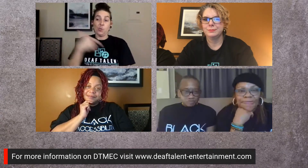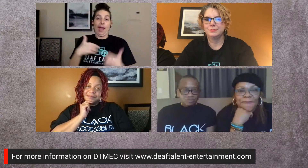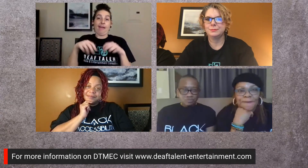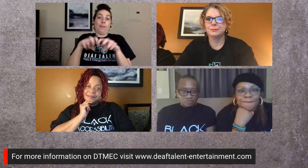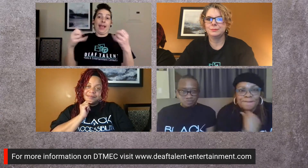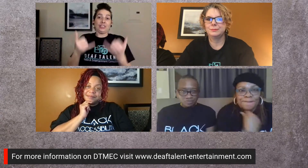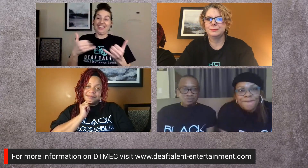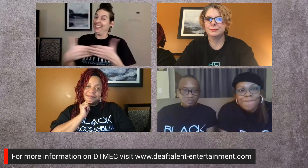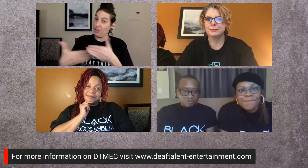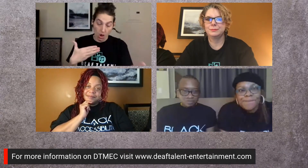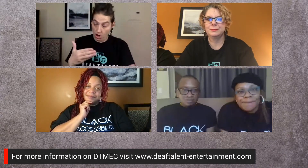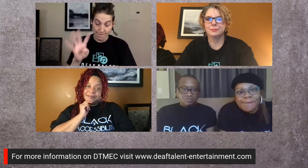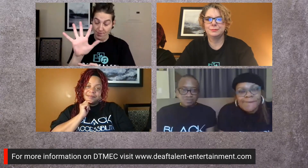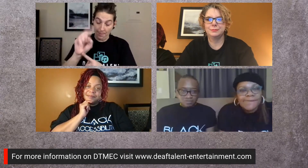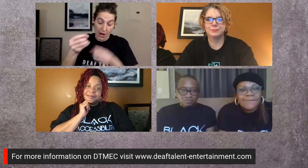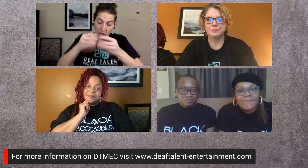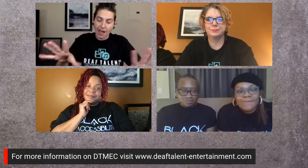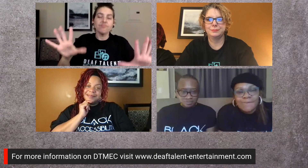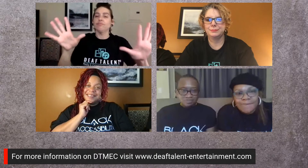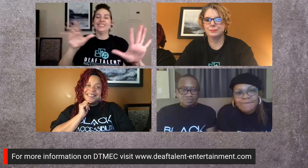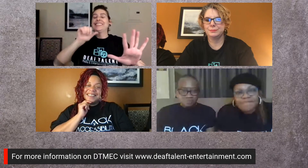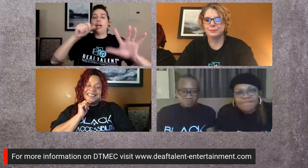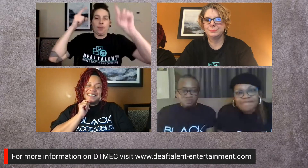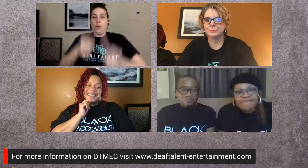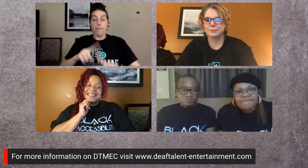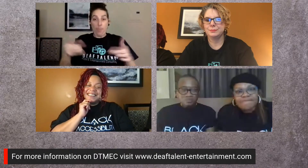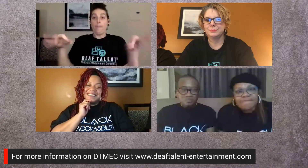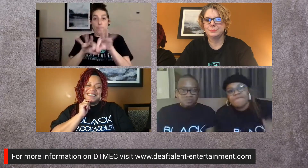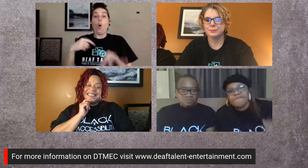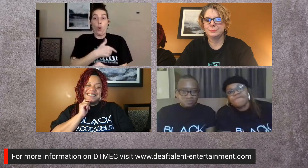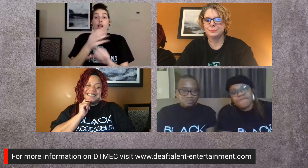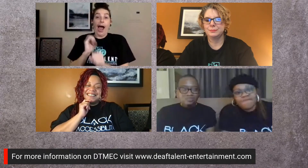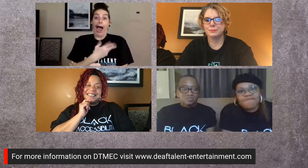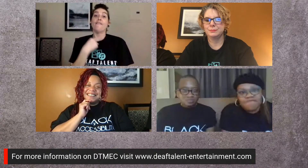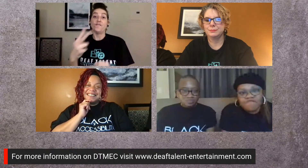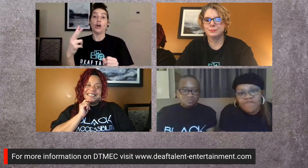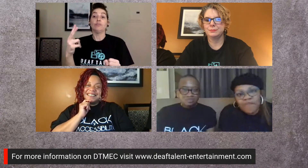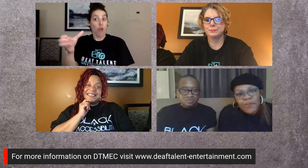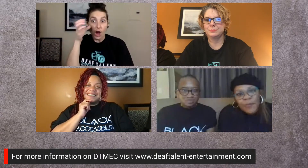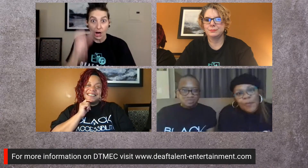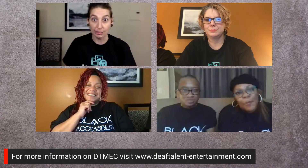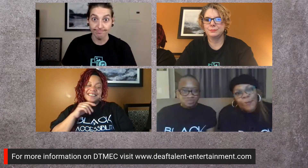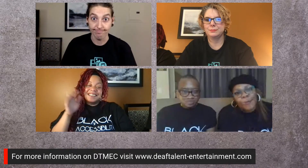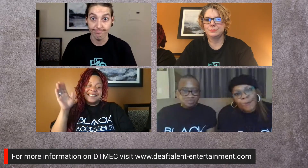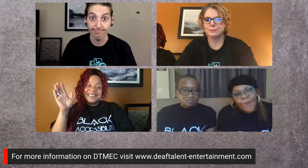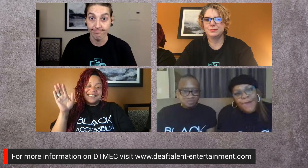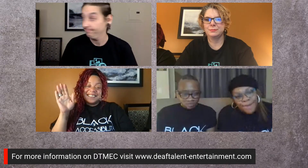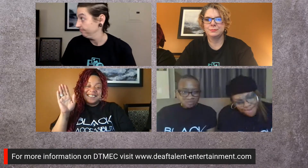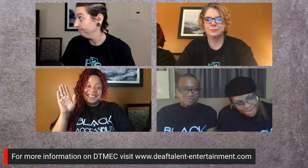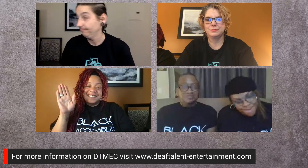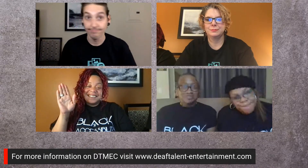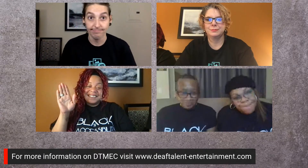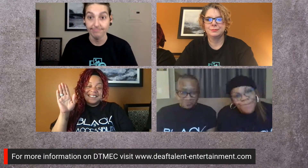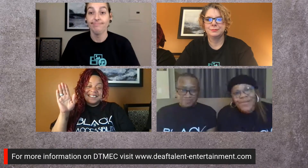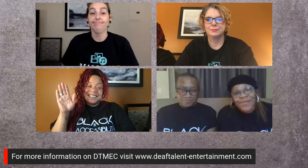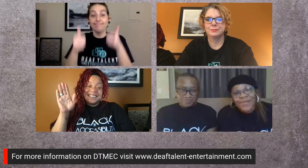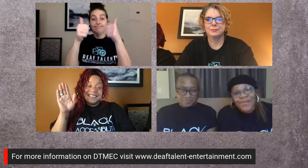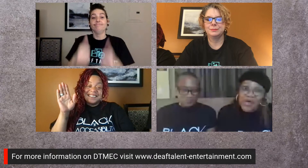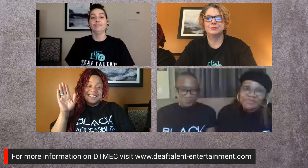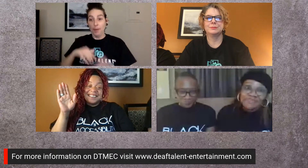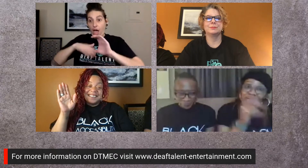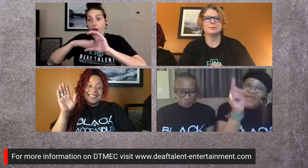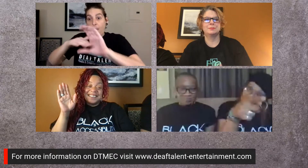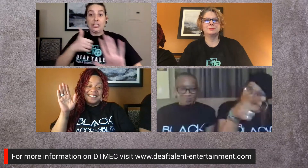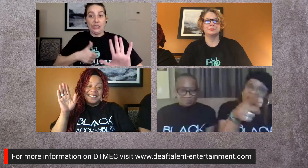to pay attention. And that's why we had the panel discussion today. I know we lost a few minutes, but the point was we got our voice out there. Our voices were heard.